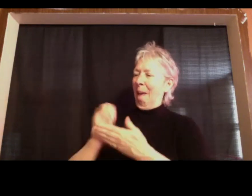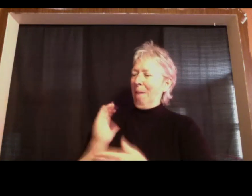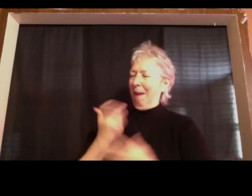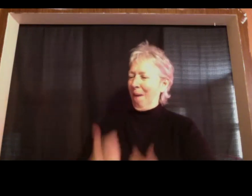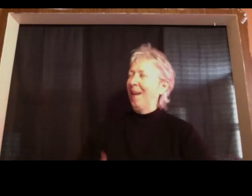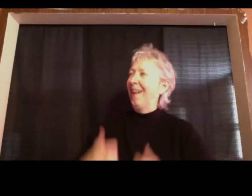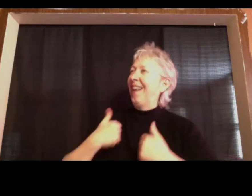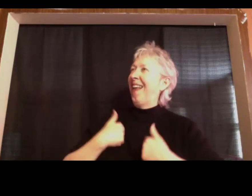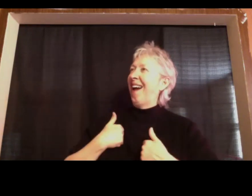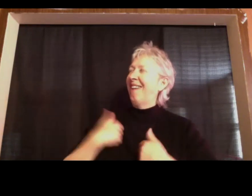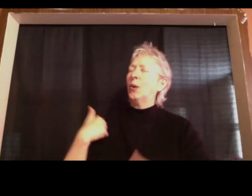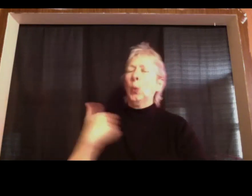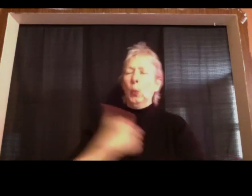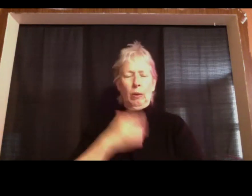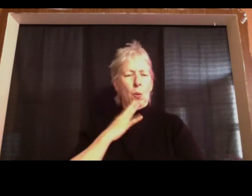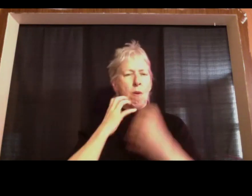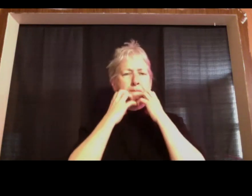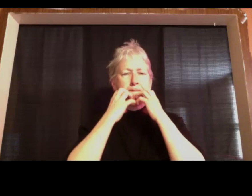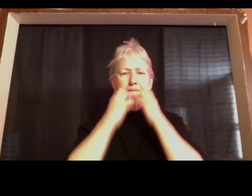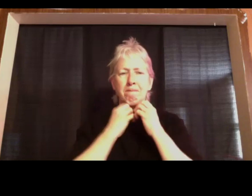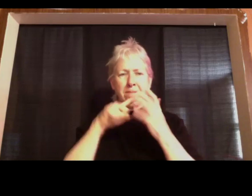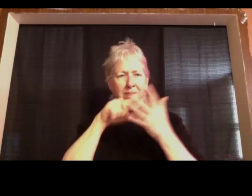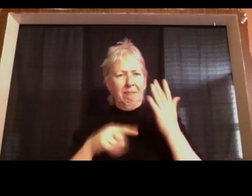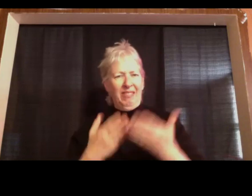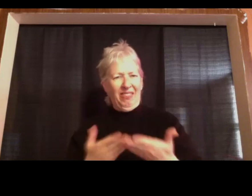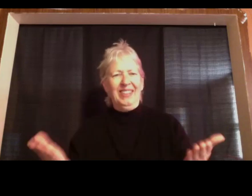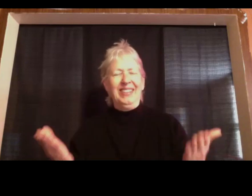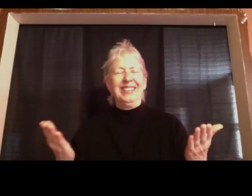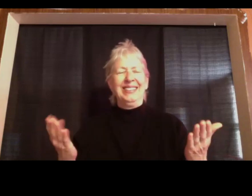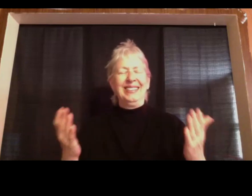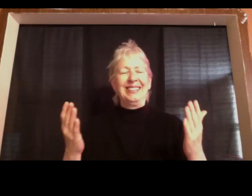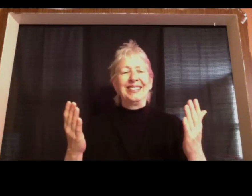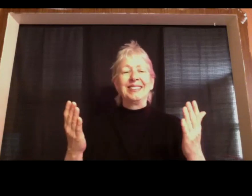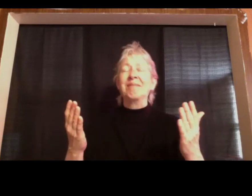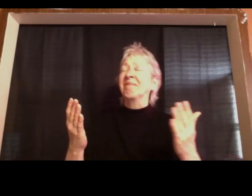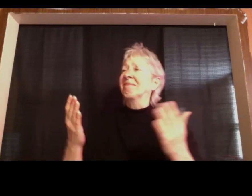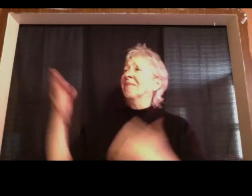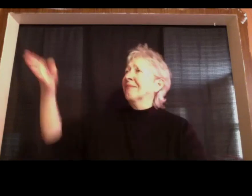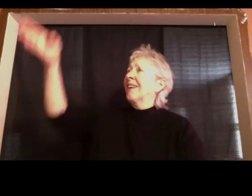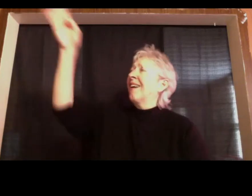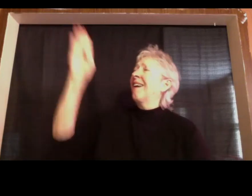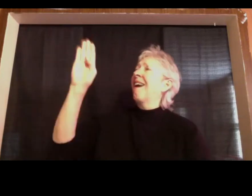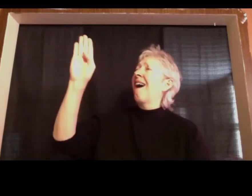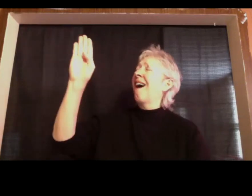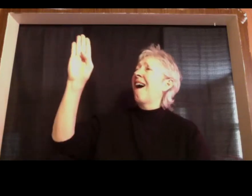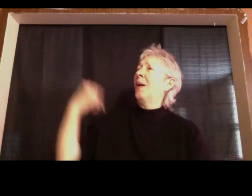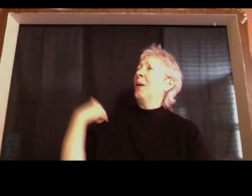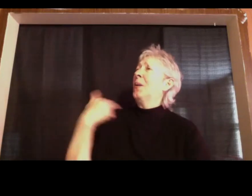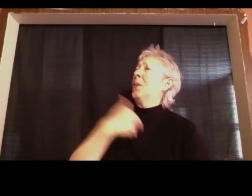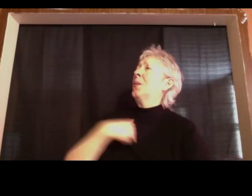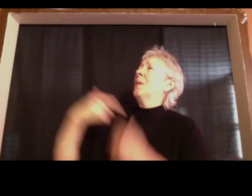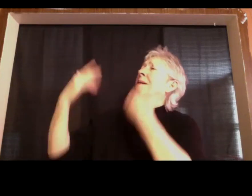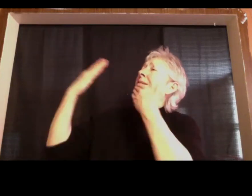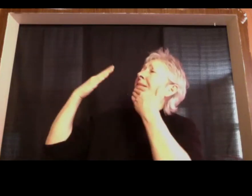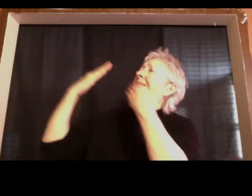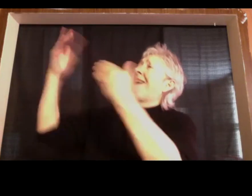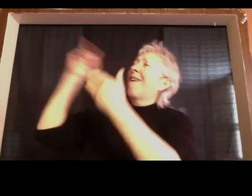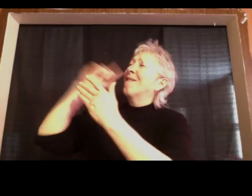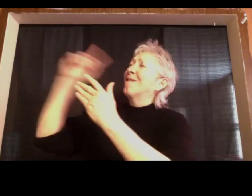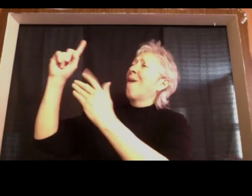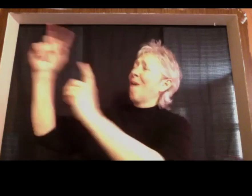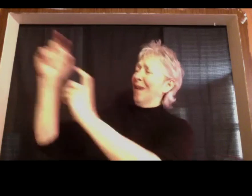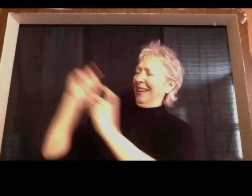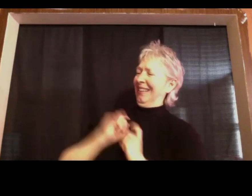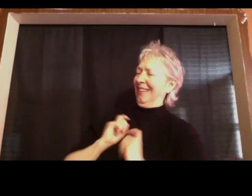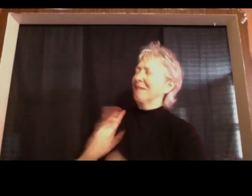might nurture the earth. Held in this promise, we give you thanks, O God, for the